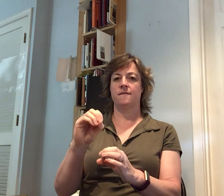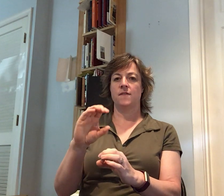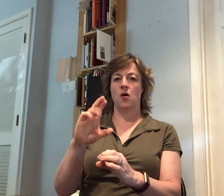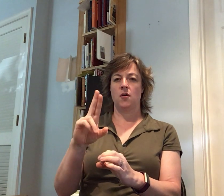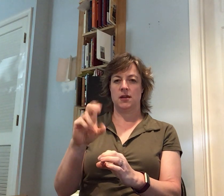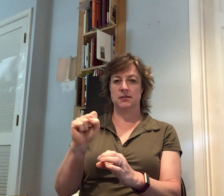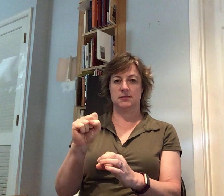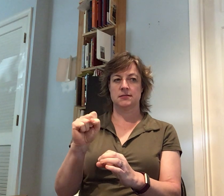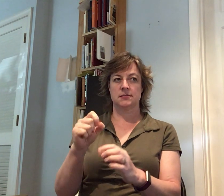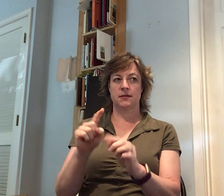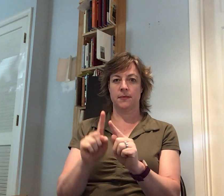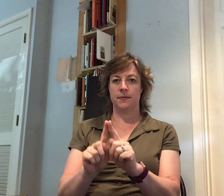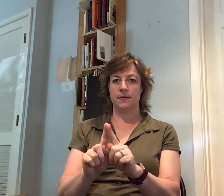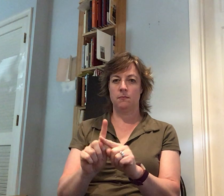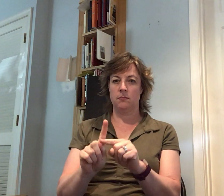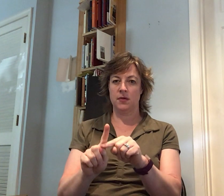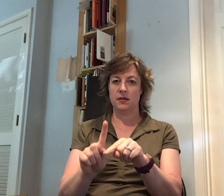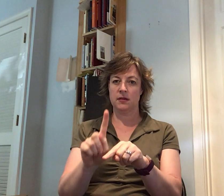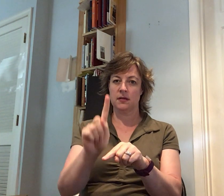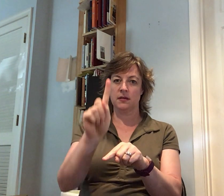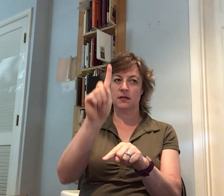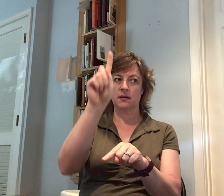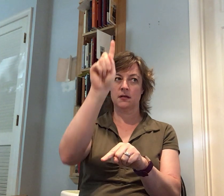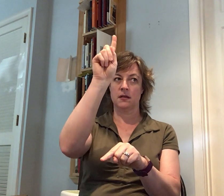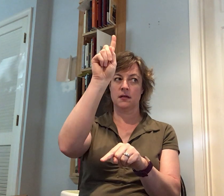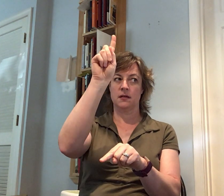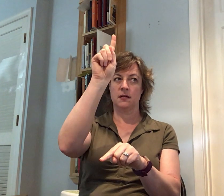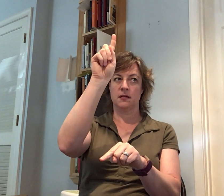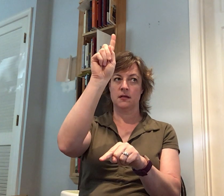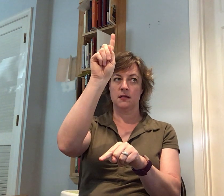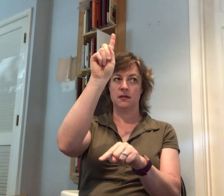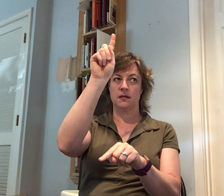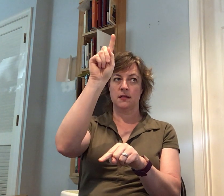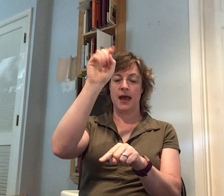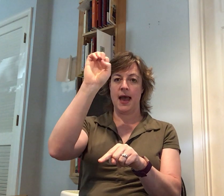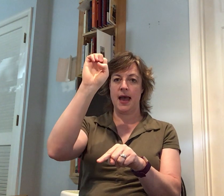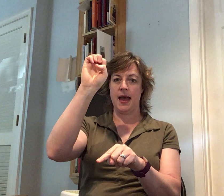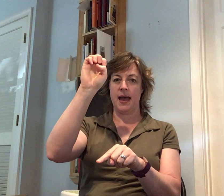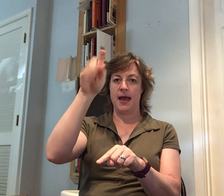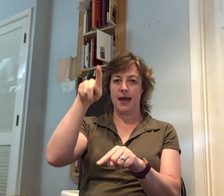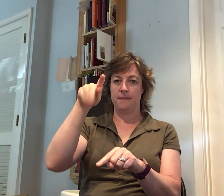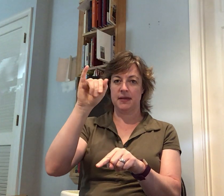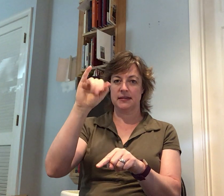the point on the surface directly above the focus is called the epicenter.